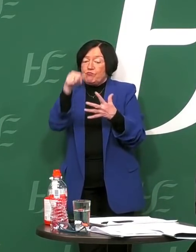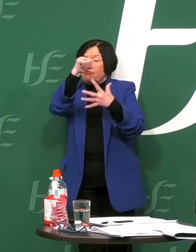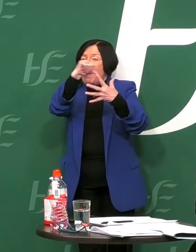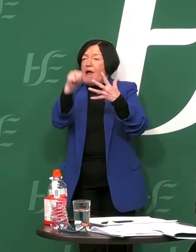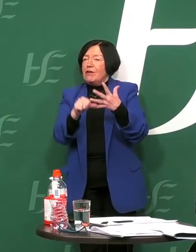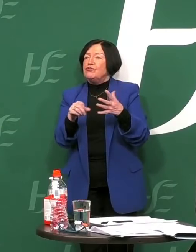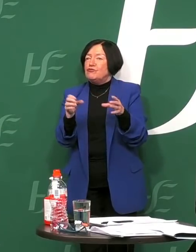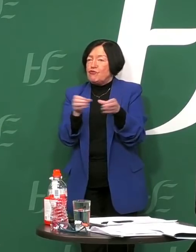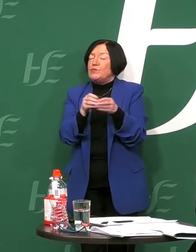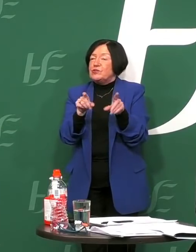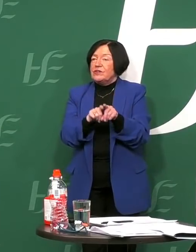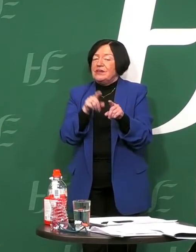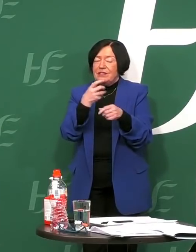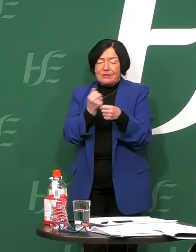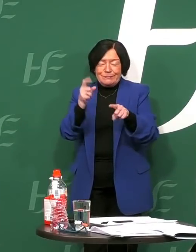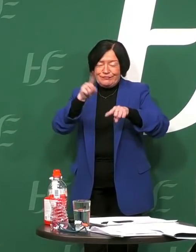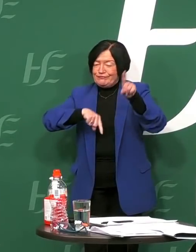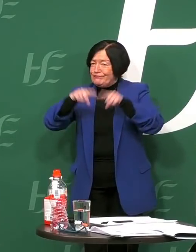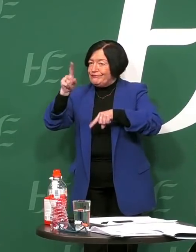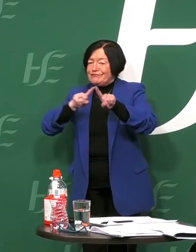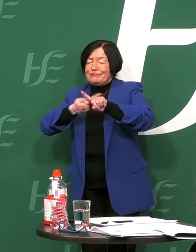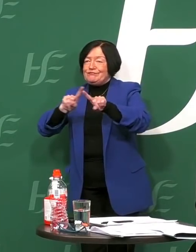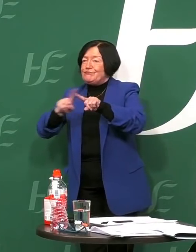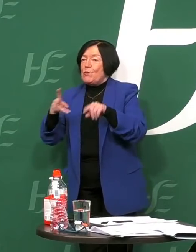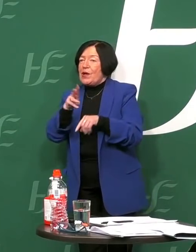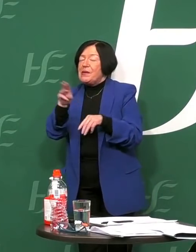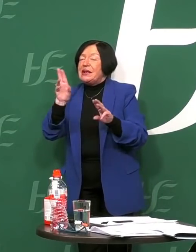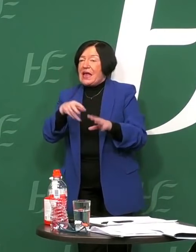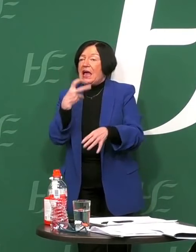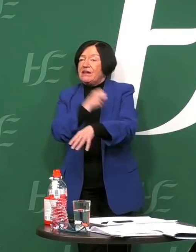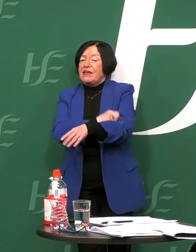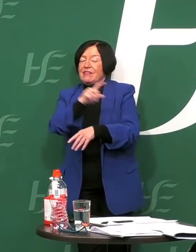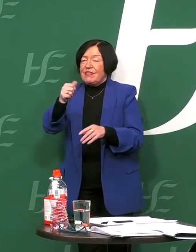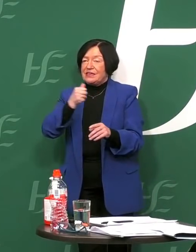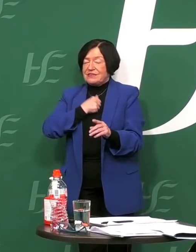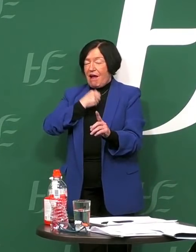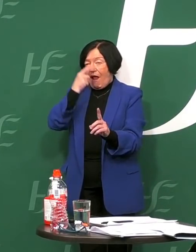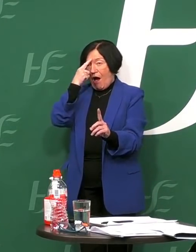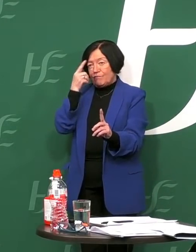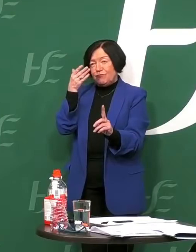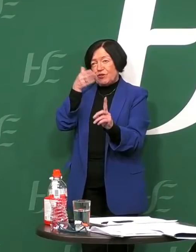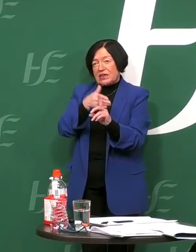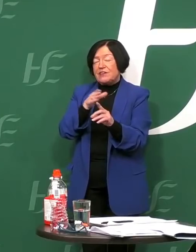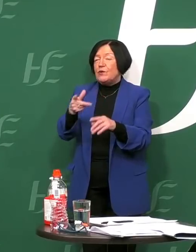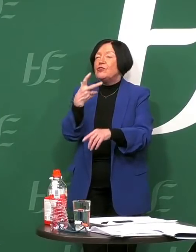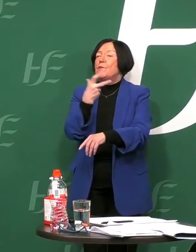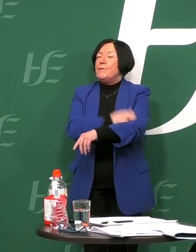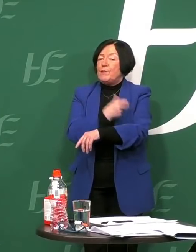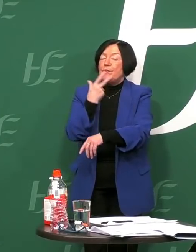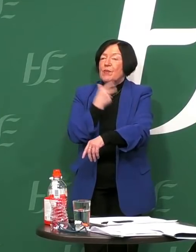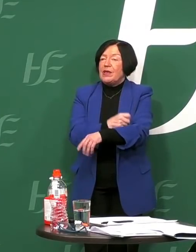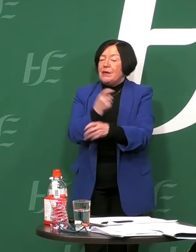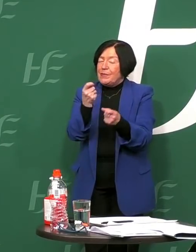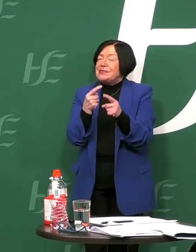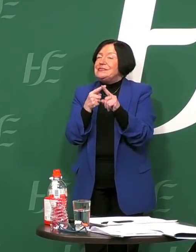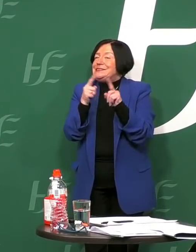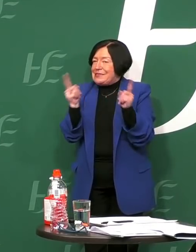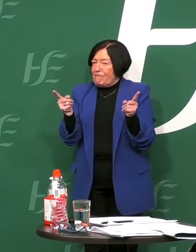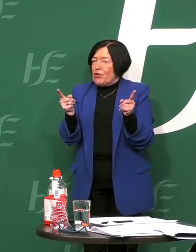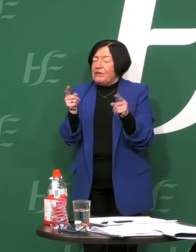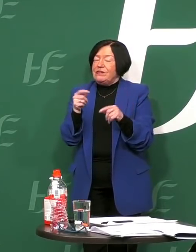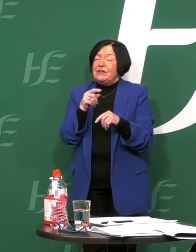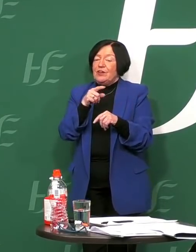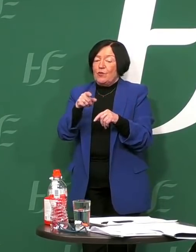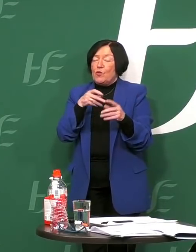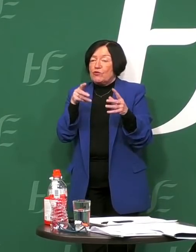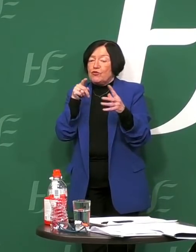well. So, you know, there are a number of ways in which people can get vaccinated, and that's our objective with the booster programme, which is slightly different, as Paul said, where we work